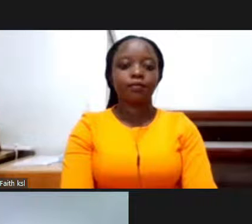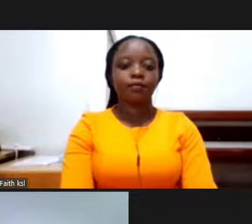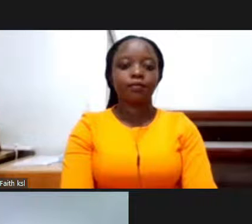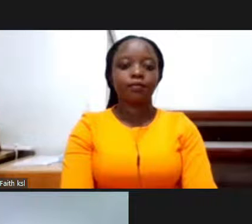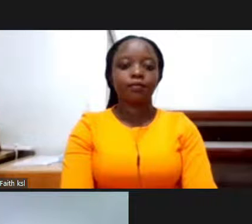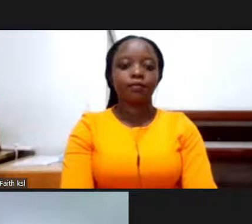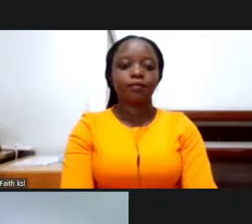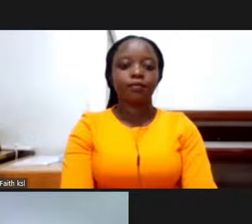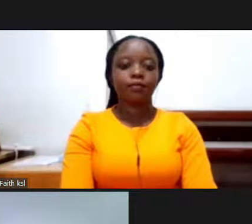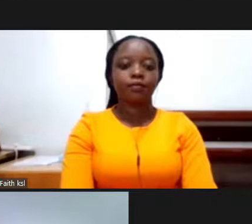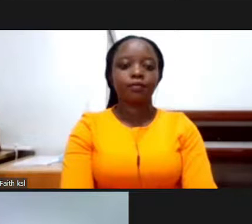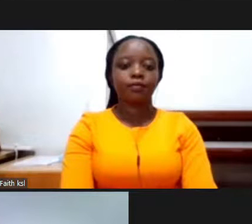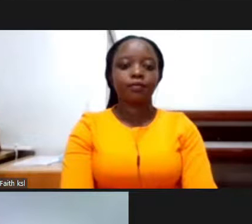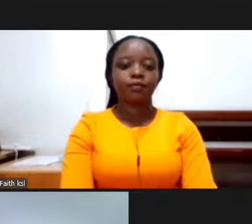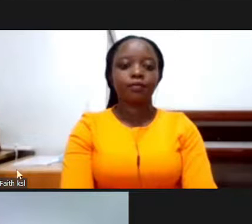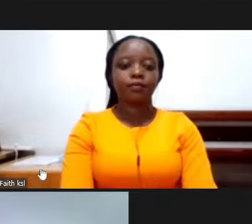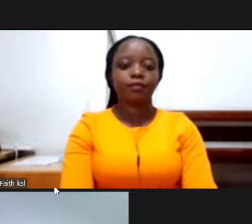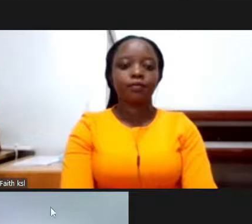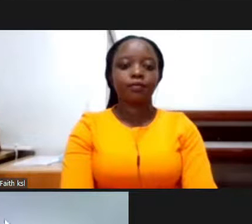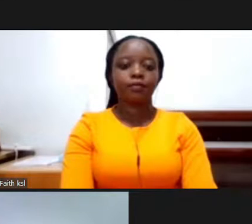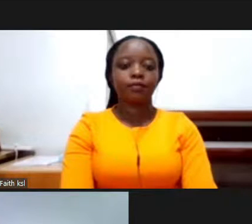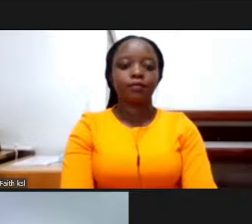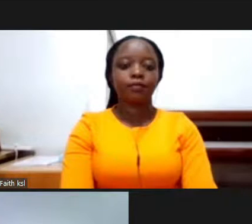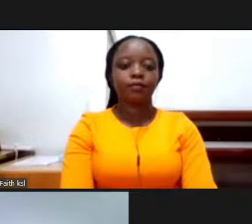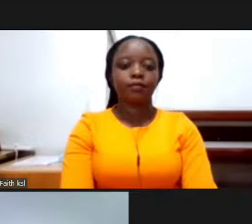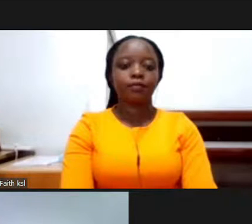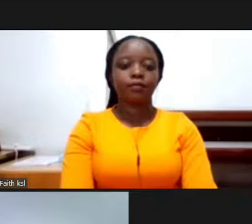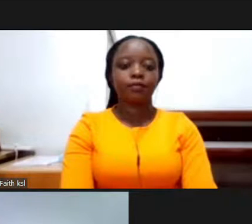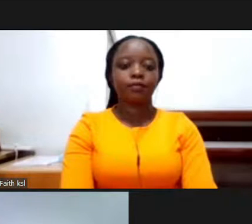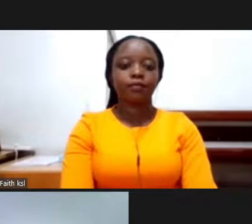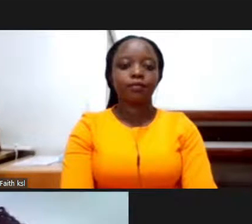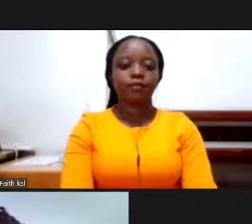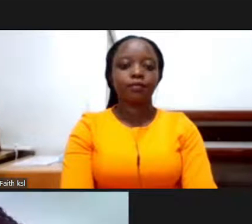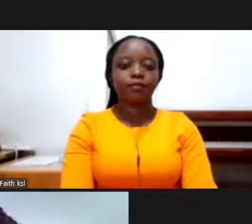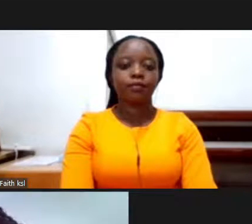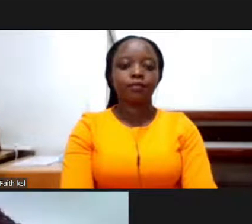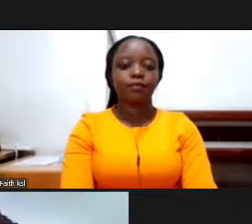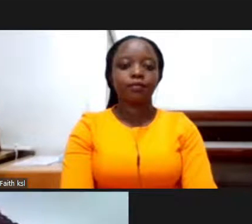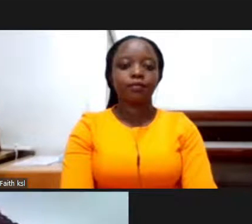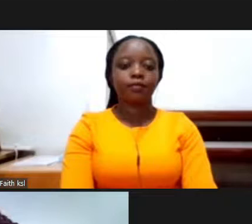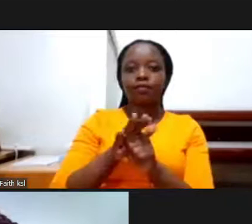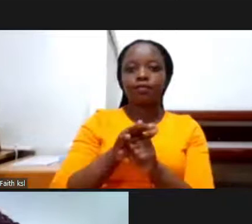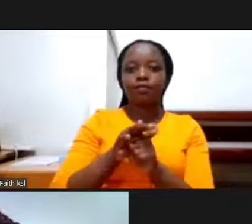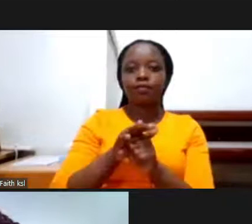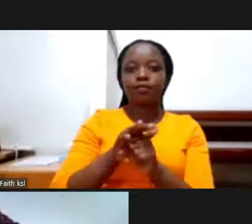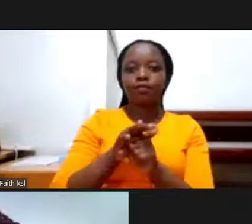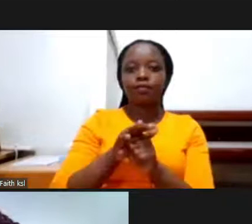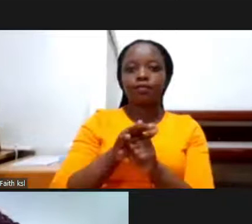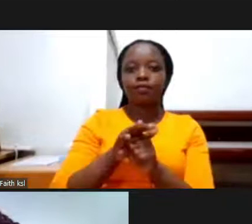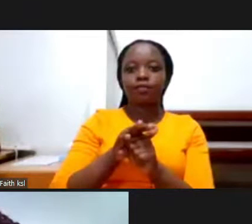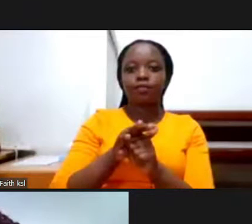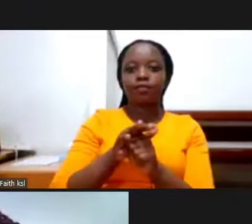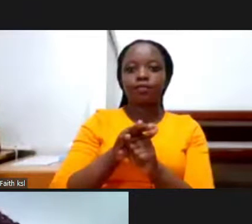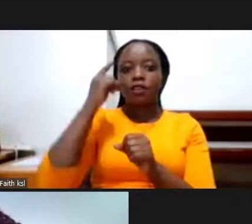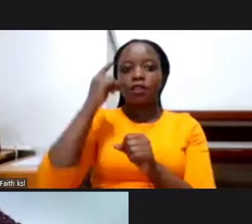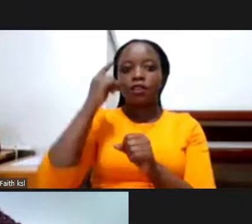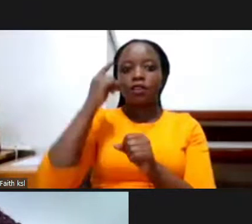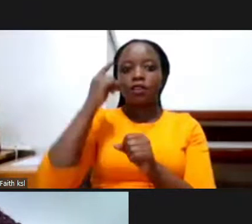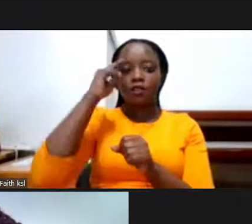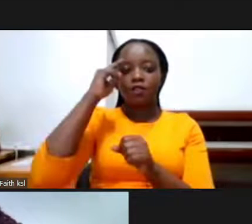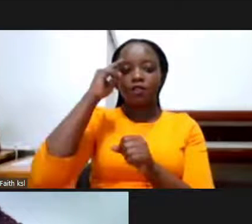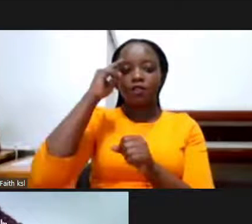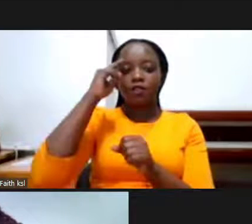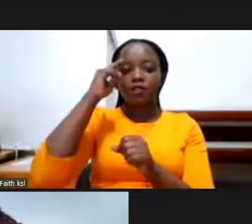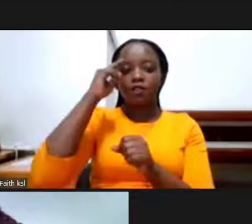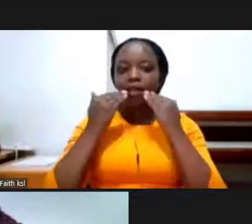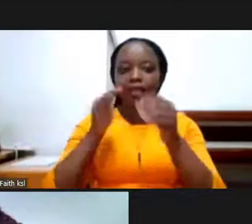go over to the questions. And I wish to give a few people who have raised